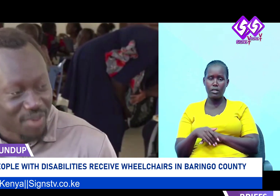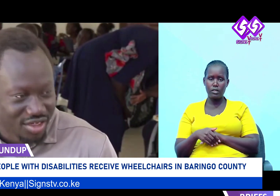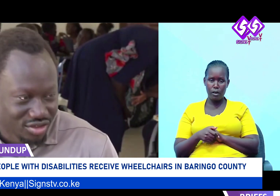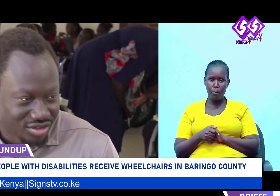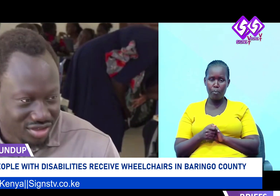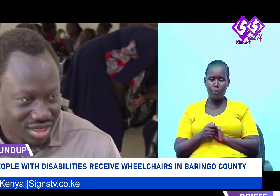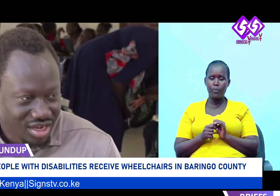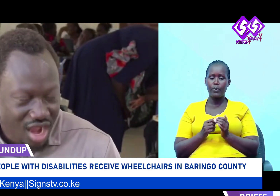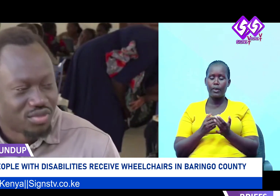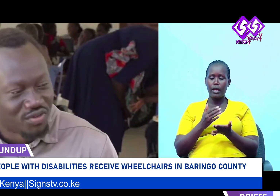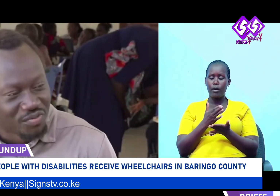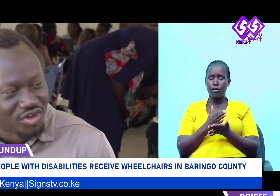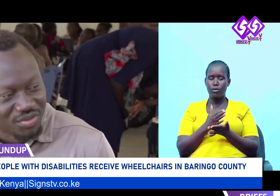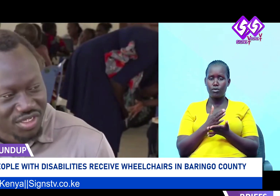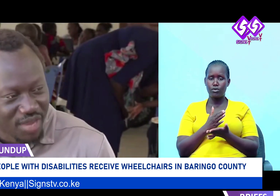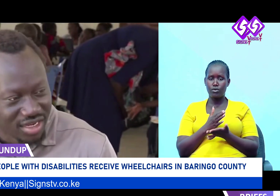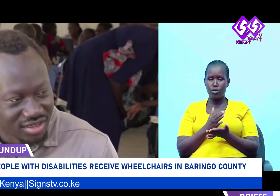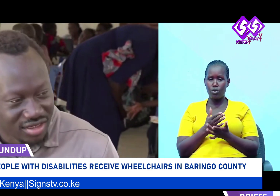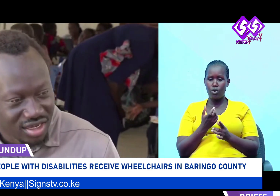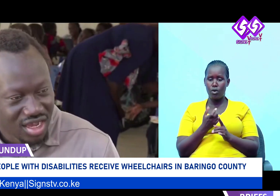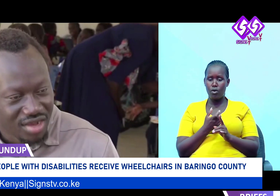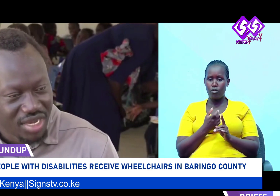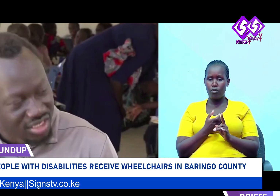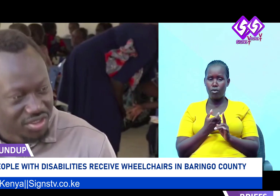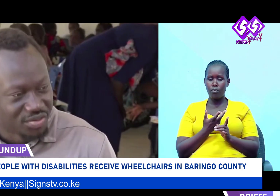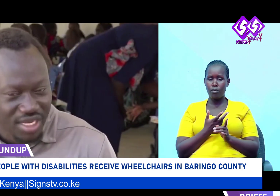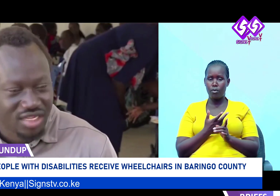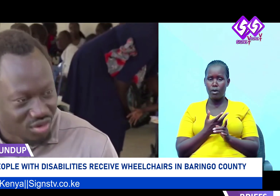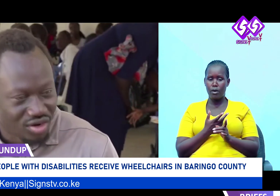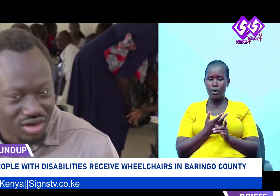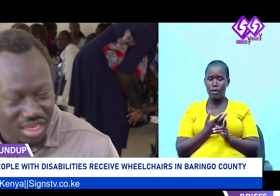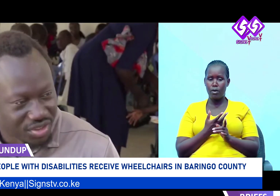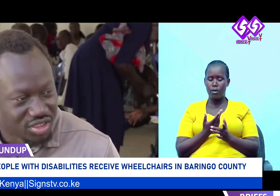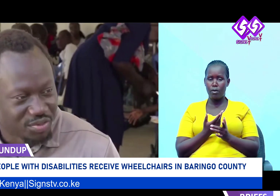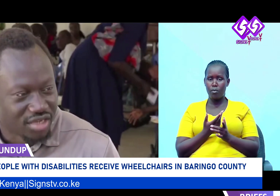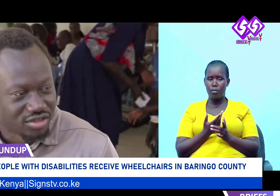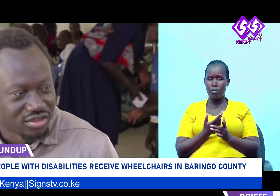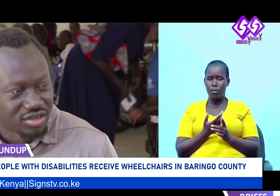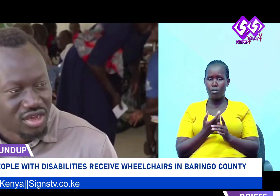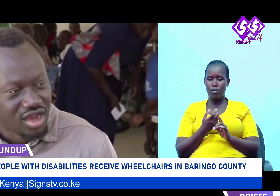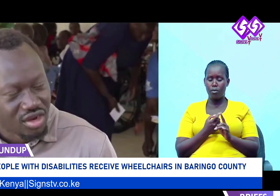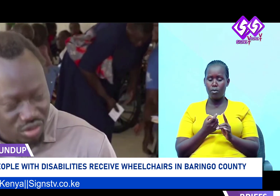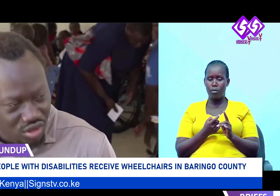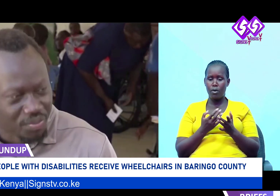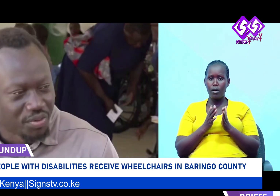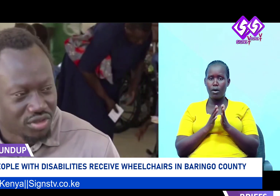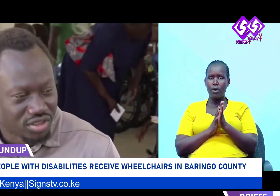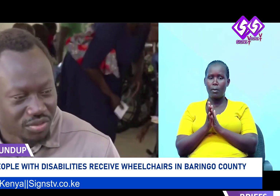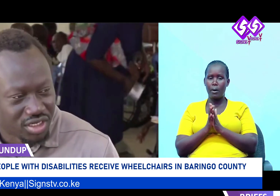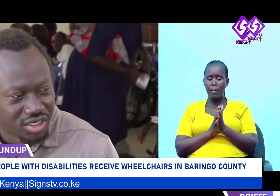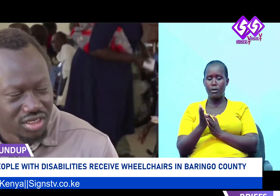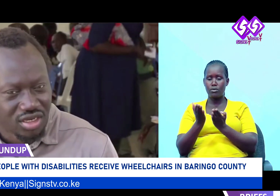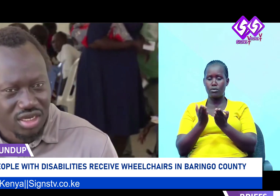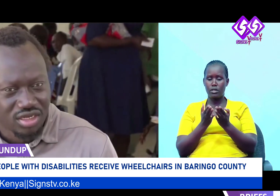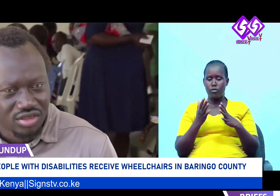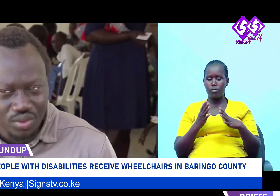passion comes from your deepest pain. My deepest pain and struggle gave me this passion to serve people with disability. And so we